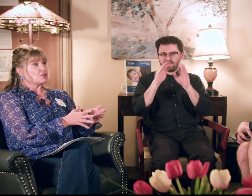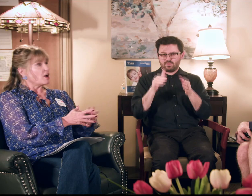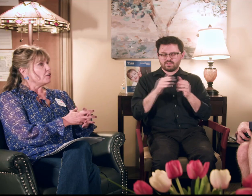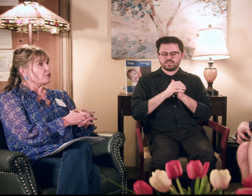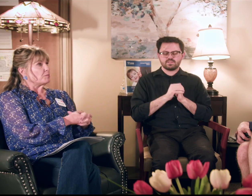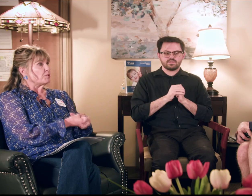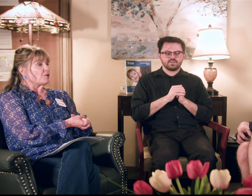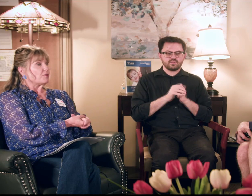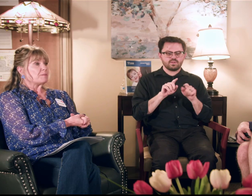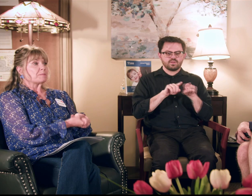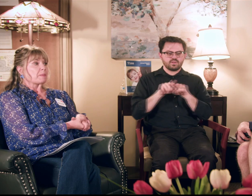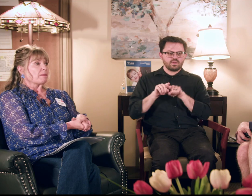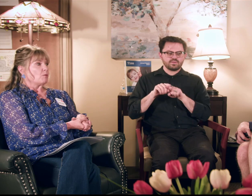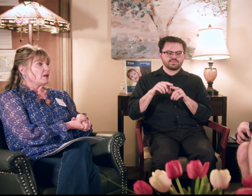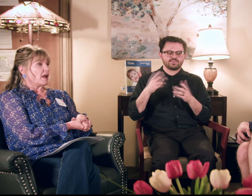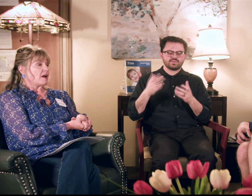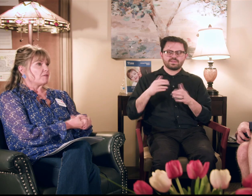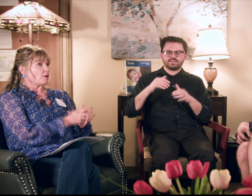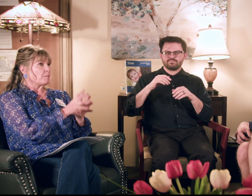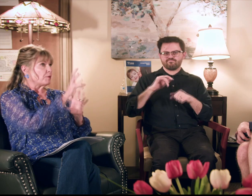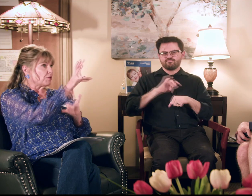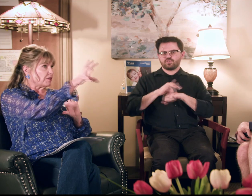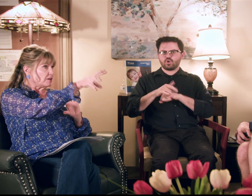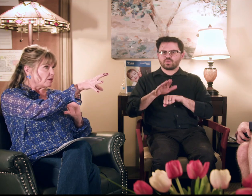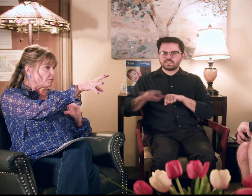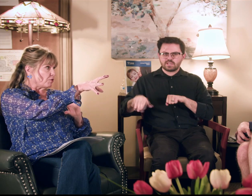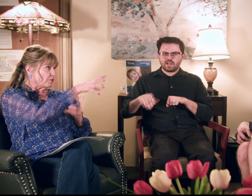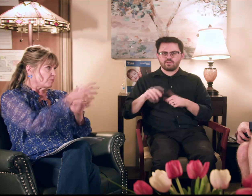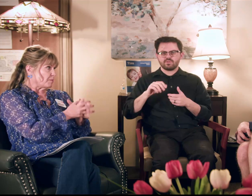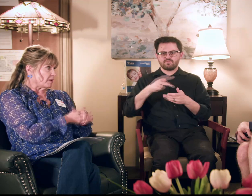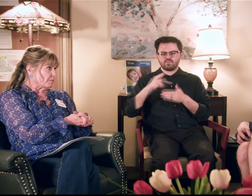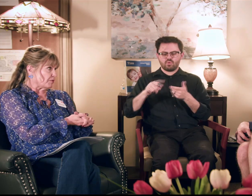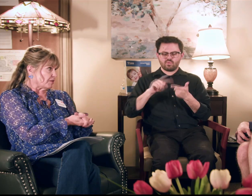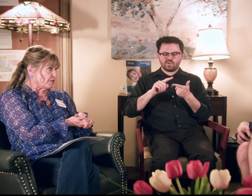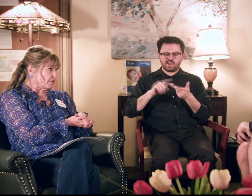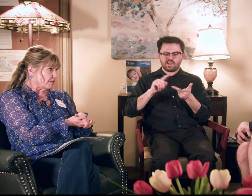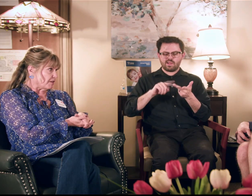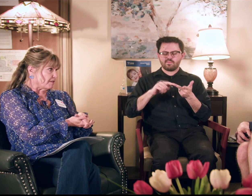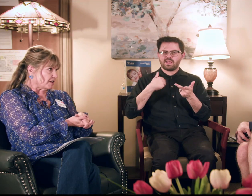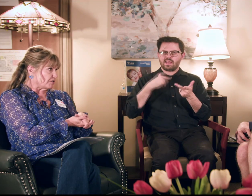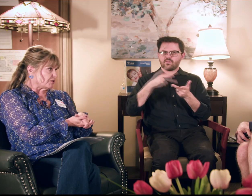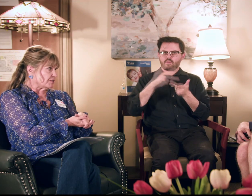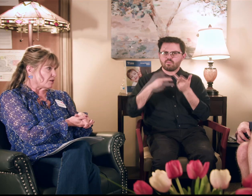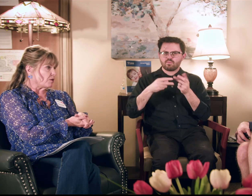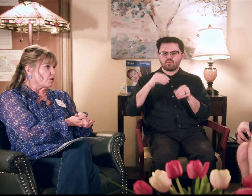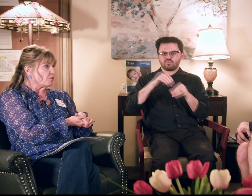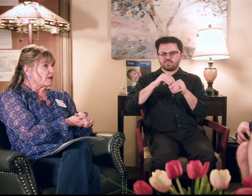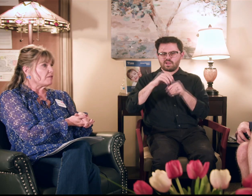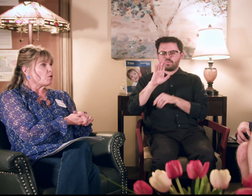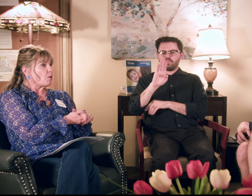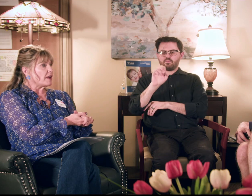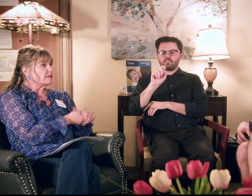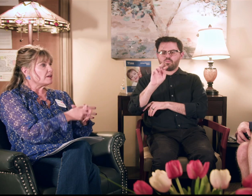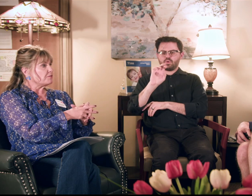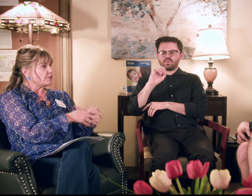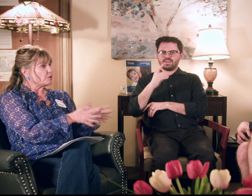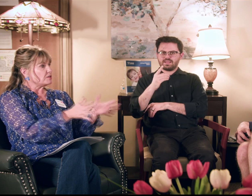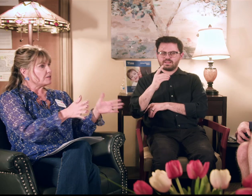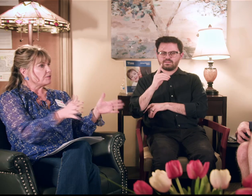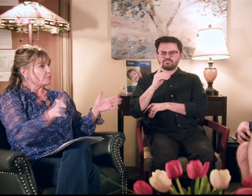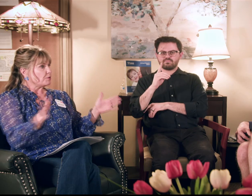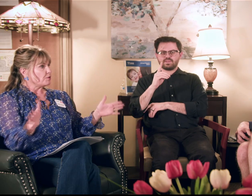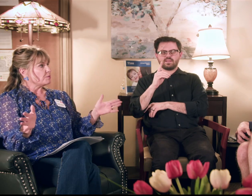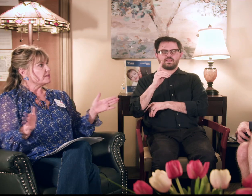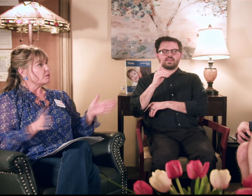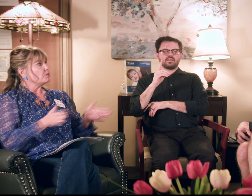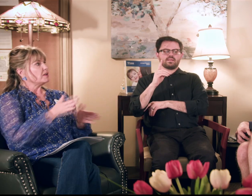we have a PAT program, which is the early childhood program. We have our Birthed program. We've been in Berthoud 35 years, so we have quite a